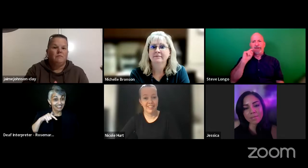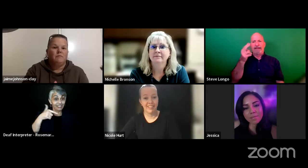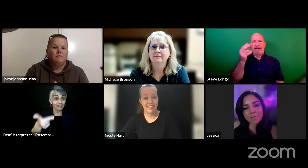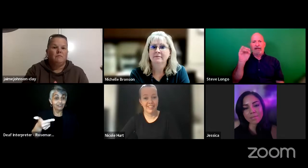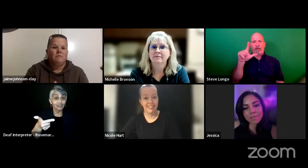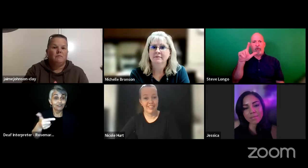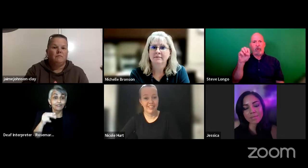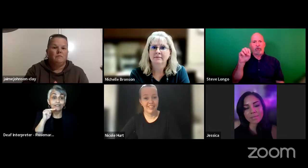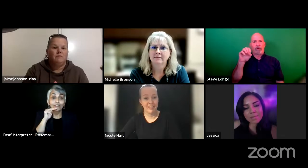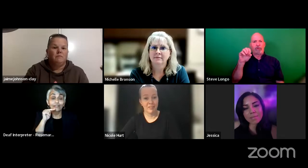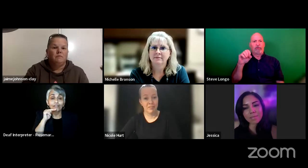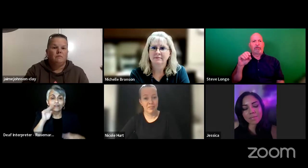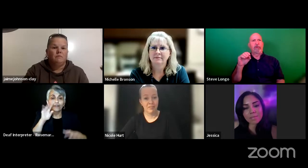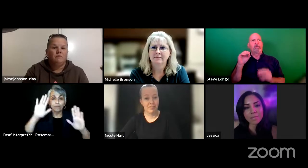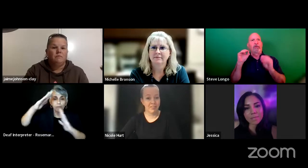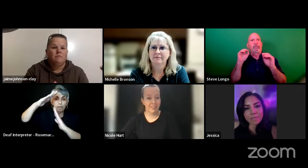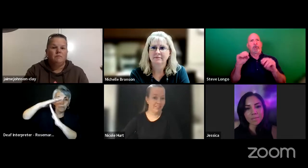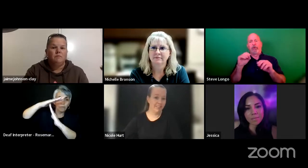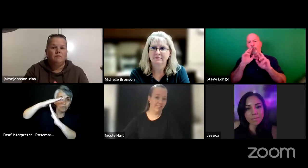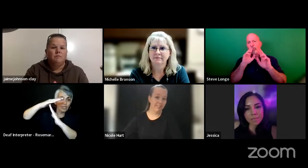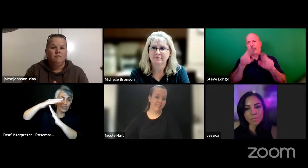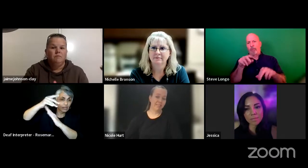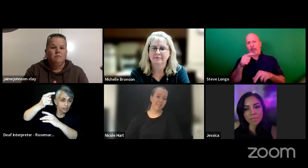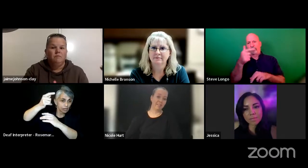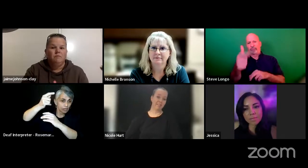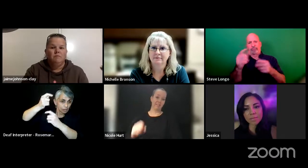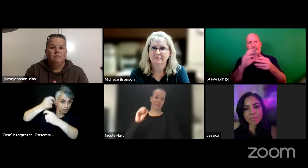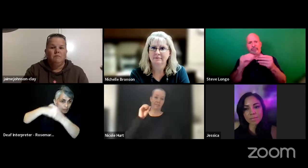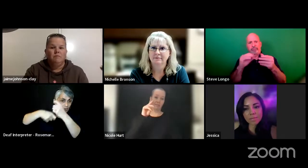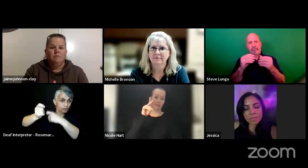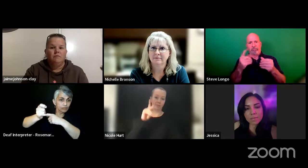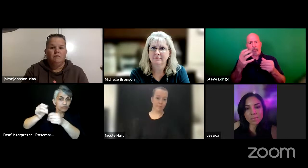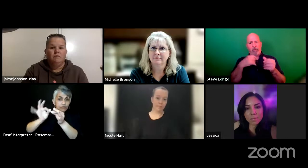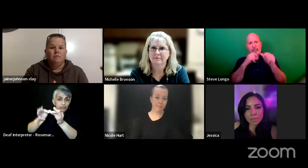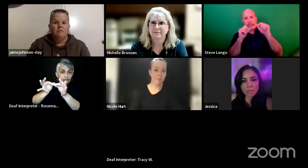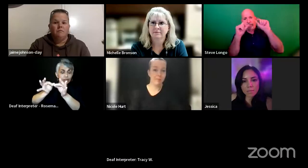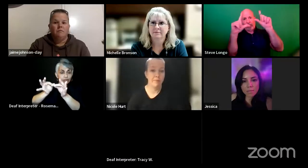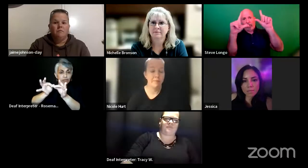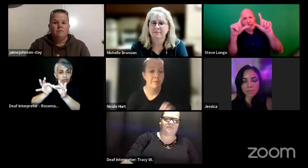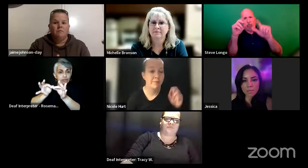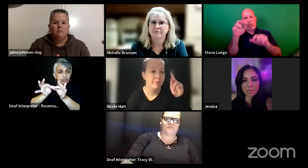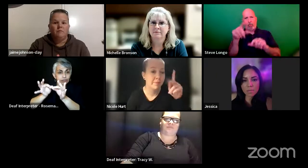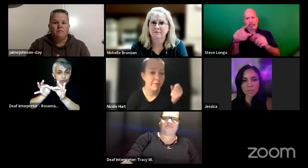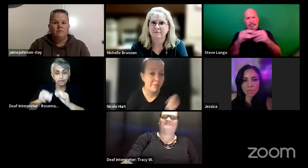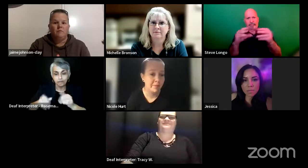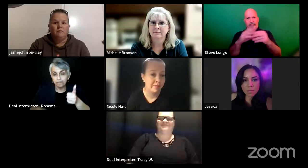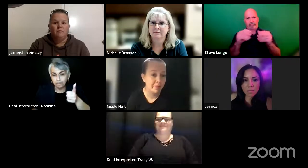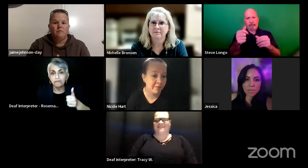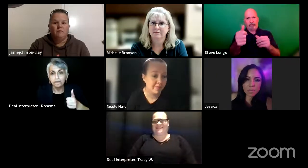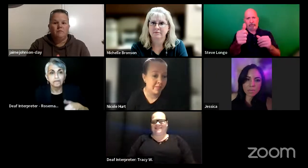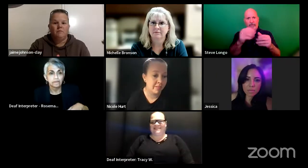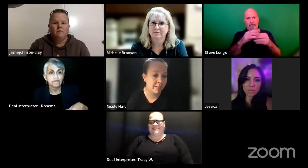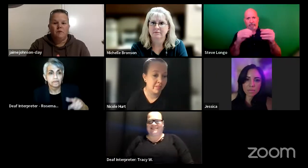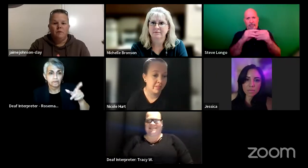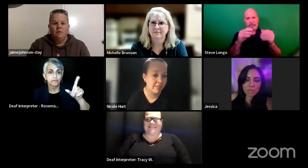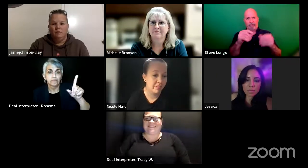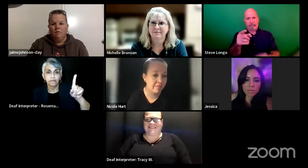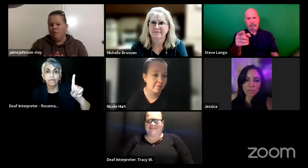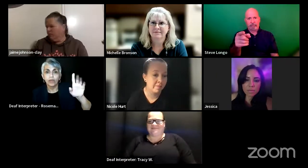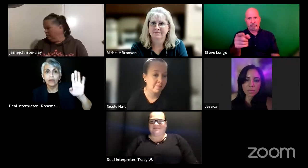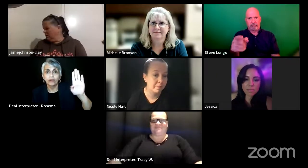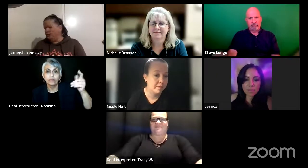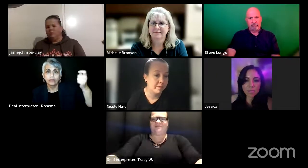And I will turn it over to Nicole for her reports, rather. Okay.